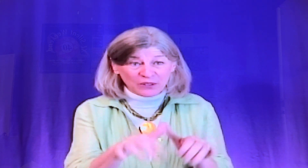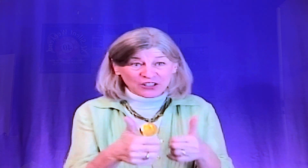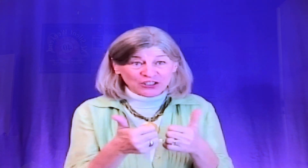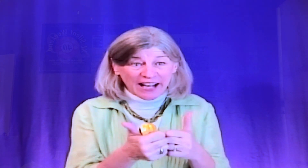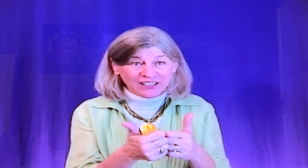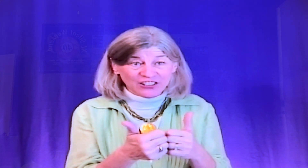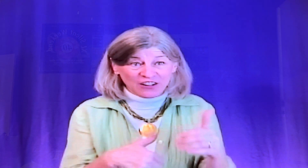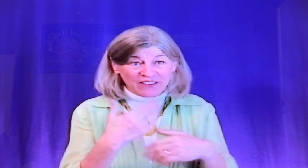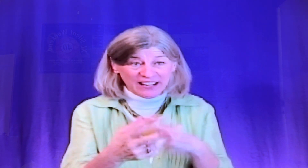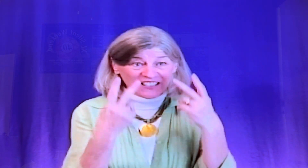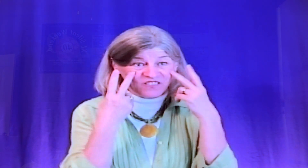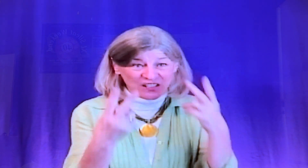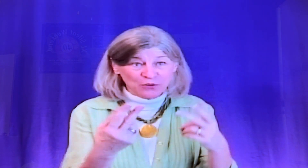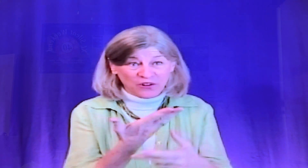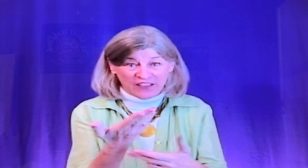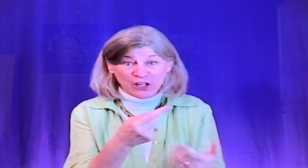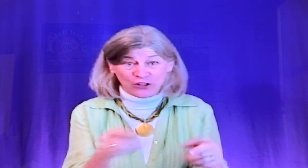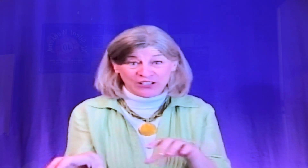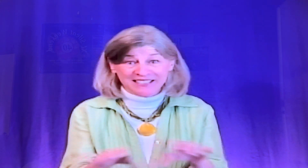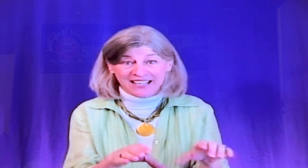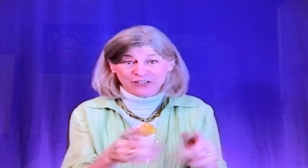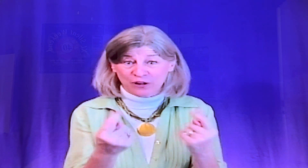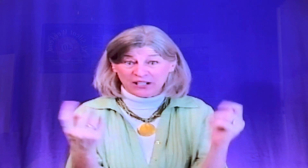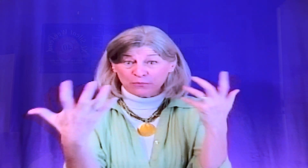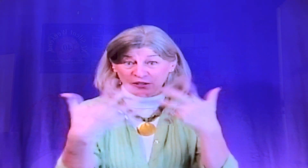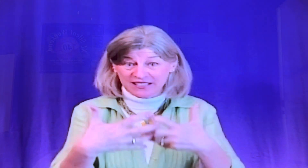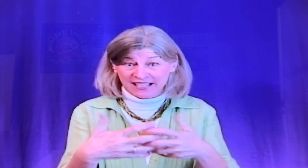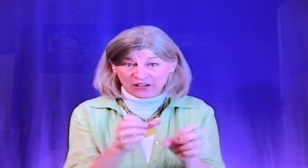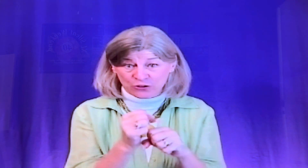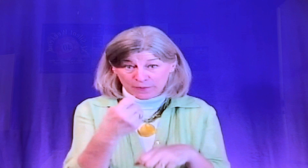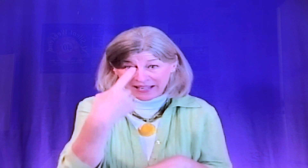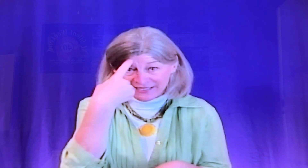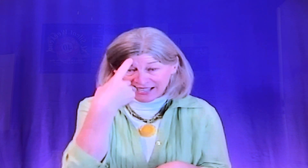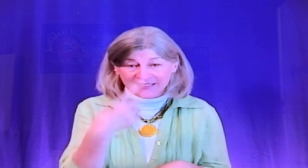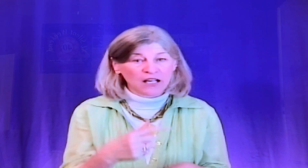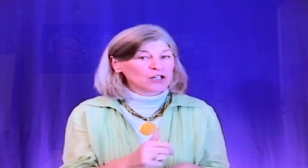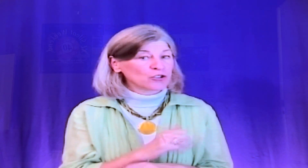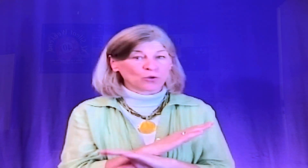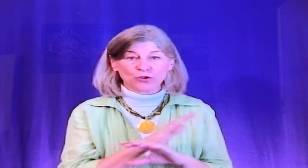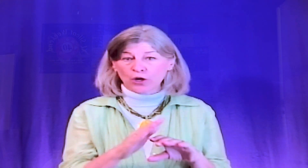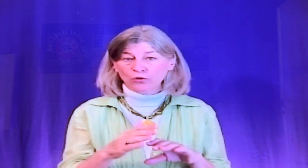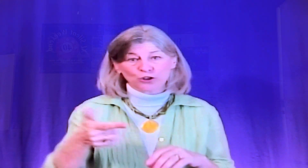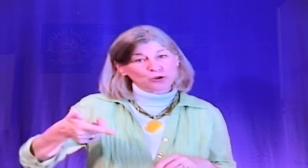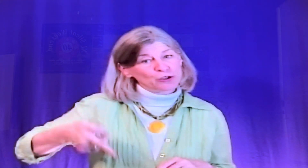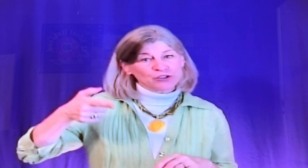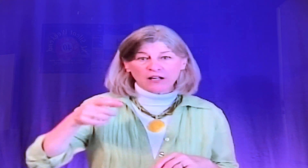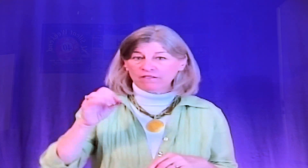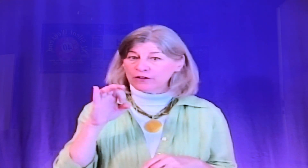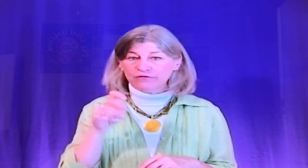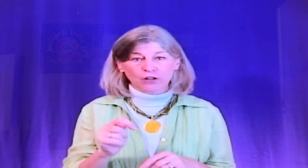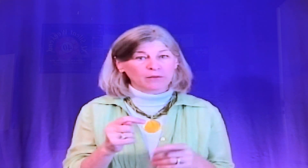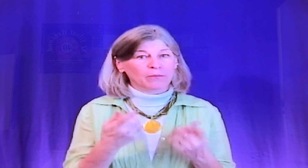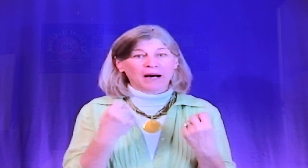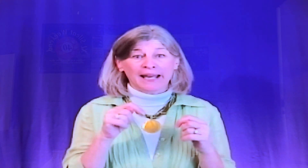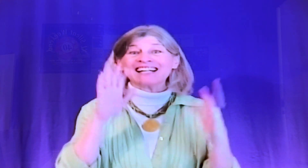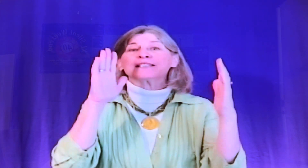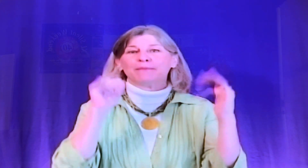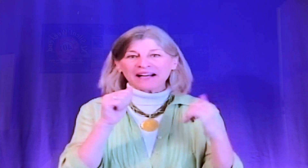the challenge of the next visual thing you're going to see, trying to put it together to make sense. So don't shoot yourself in the foot by expecting